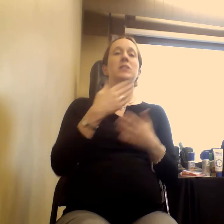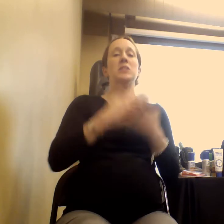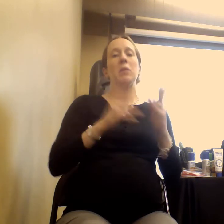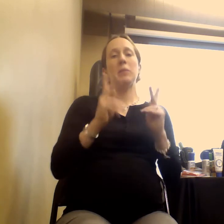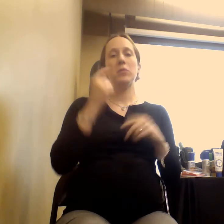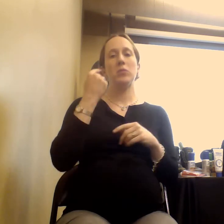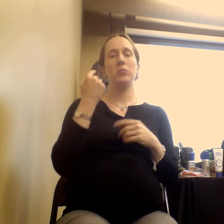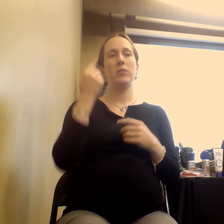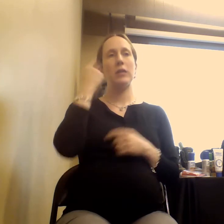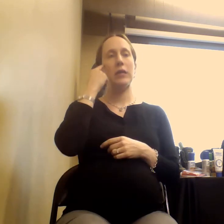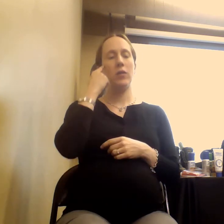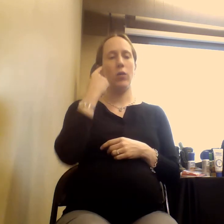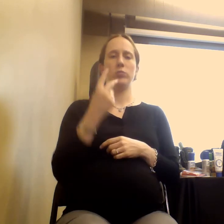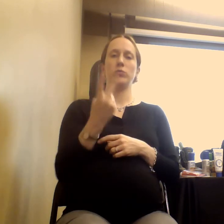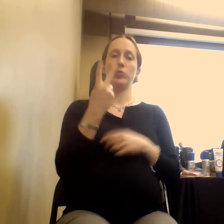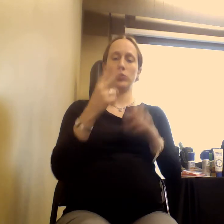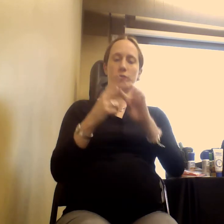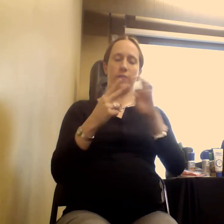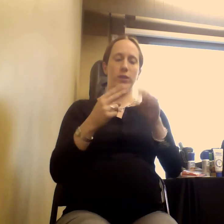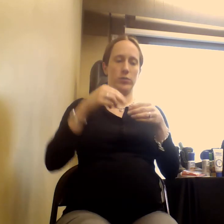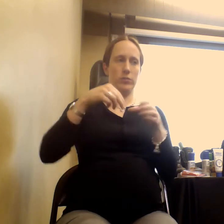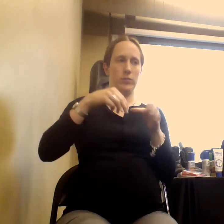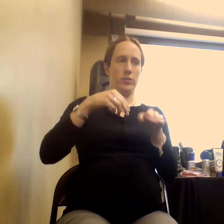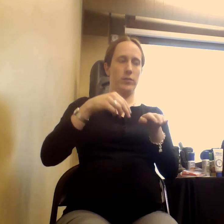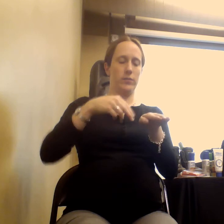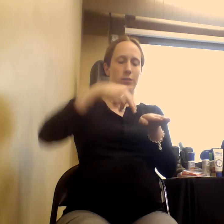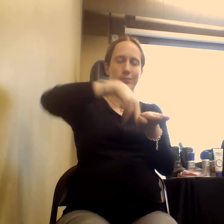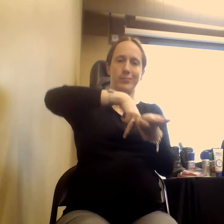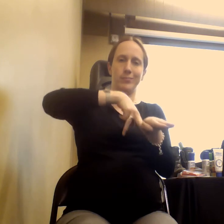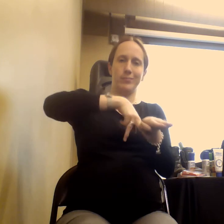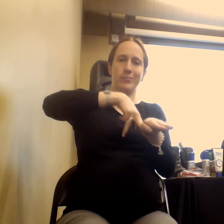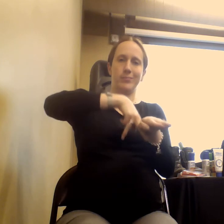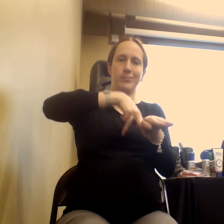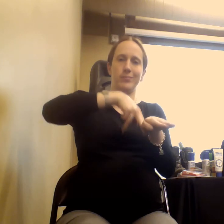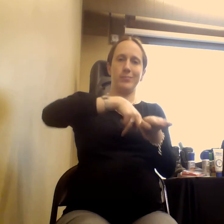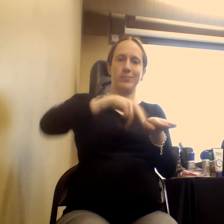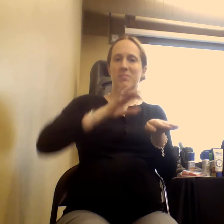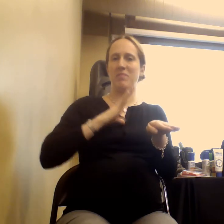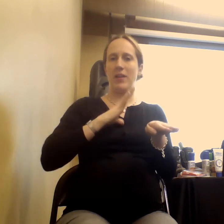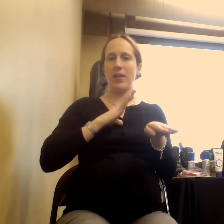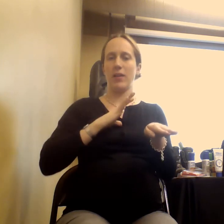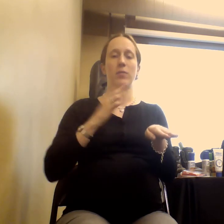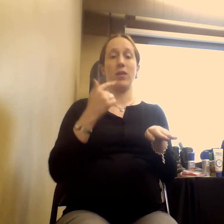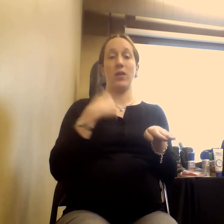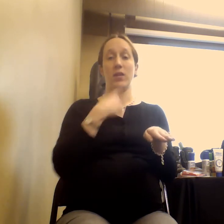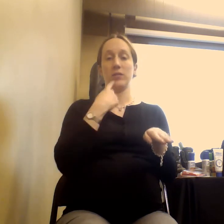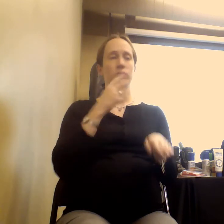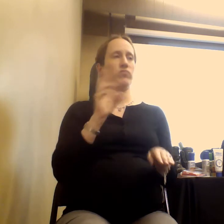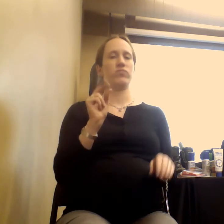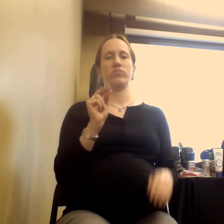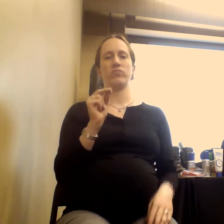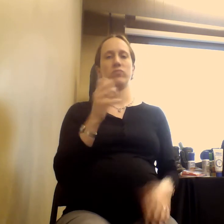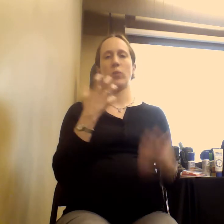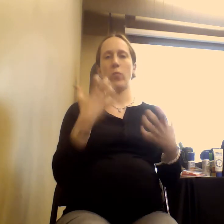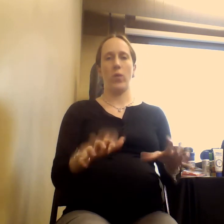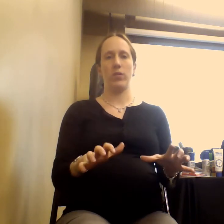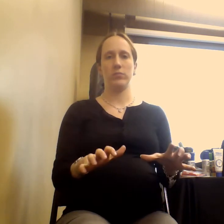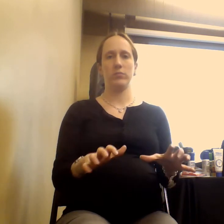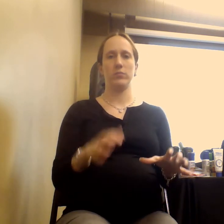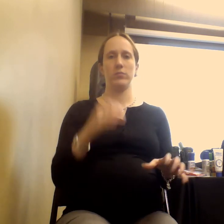you need to do is get on there, try them on, and get on our rock, okay? You want to go on a rock both going uphill, more importantly,